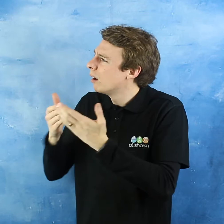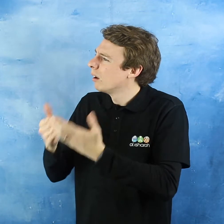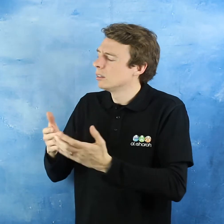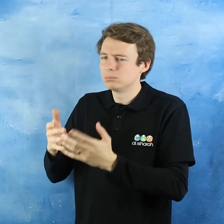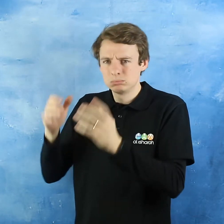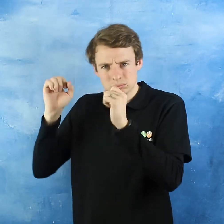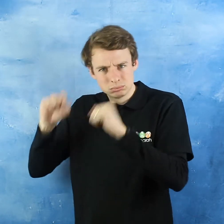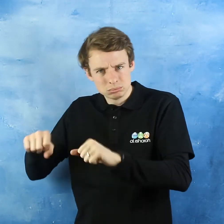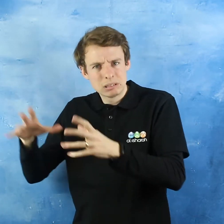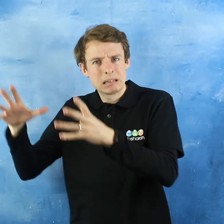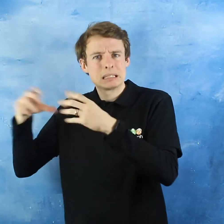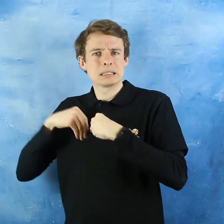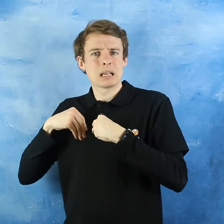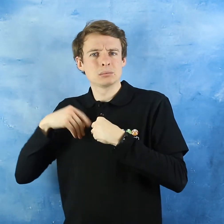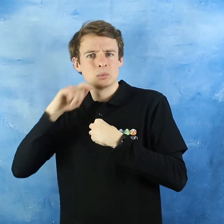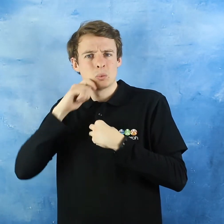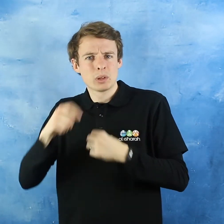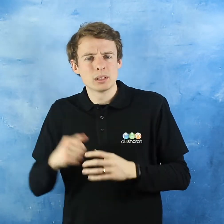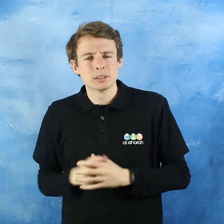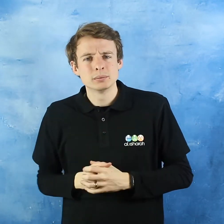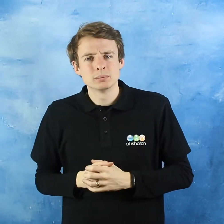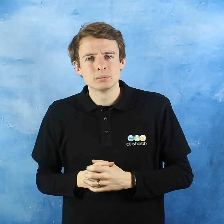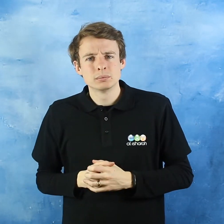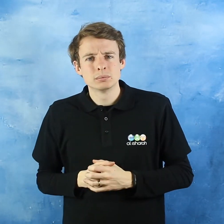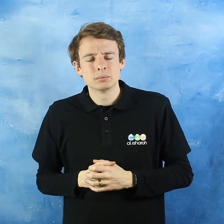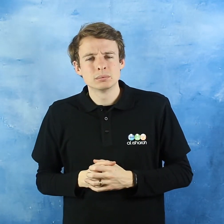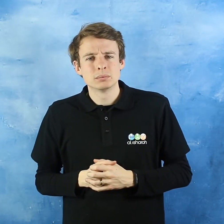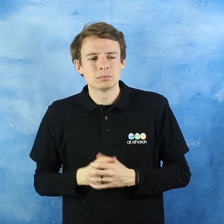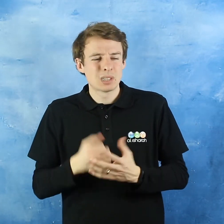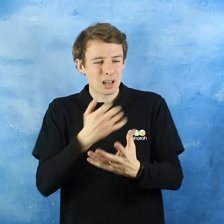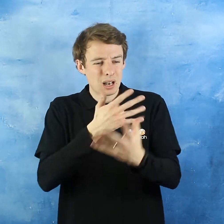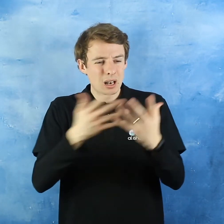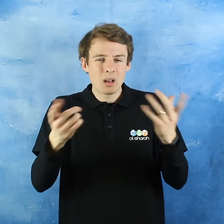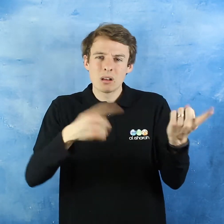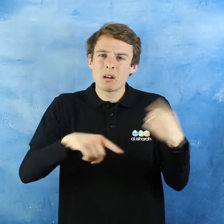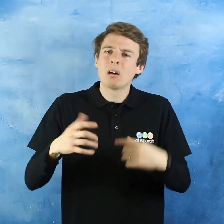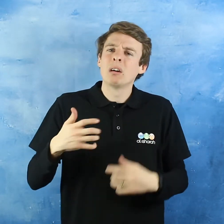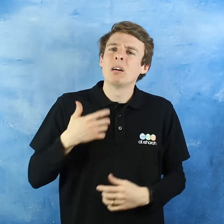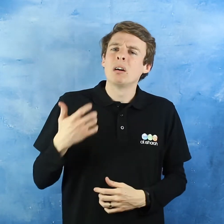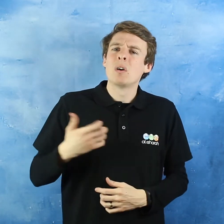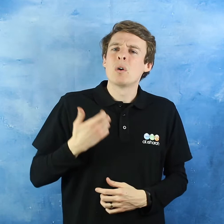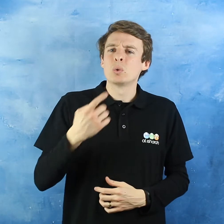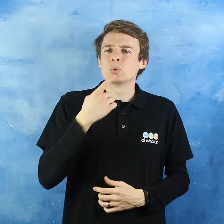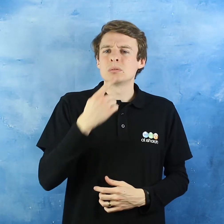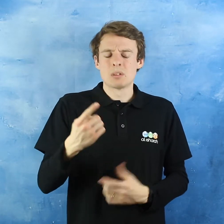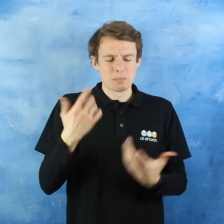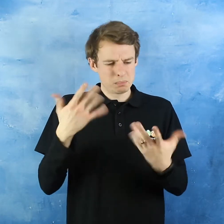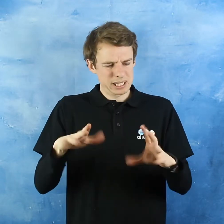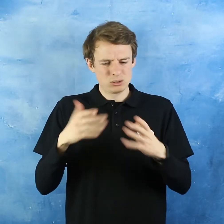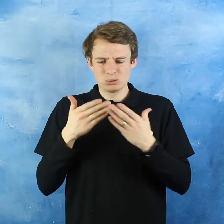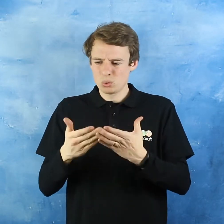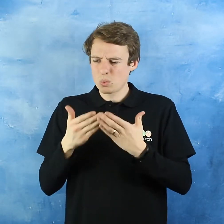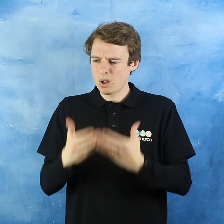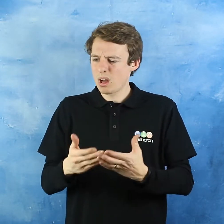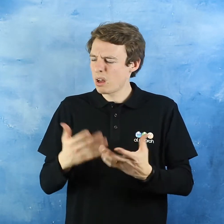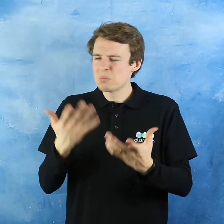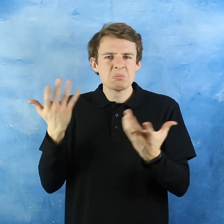dua, and it is not responded. It is not accepted. While the hadith of Rasulullah sallallahu alaihi wasallam, he said, if dua is